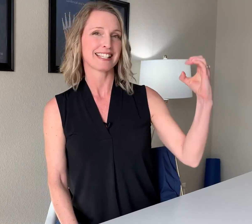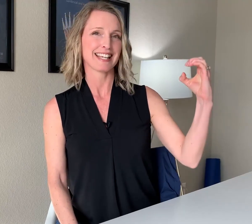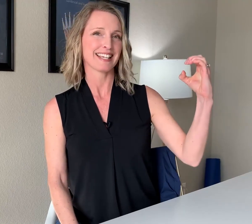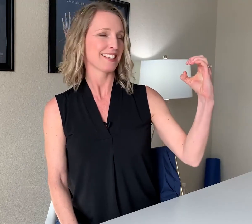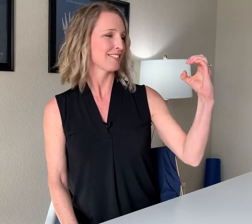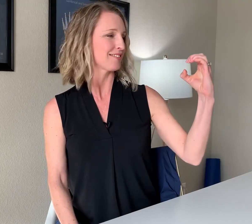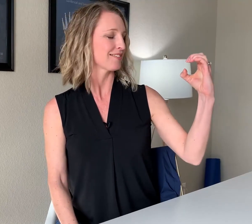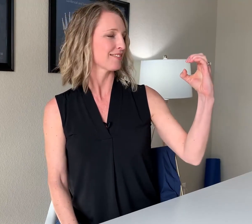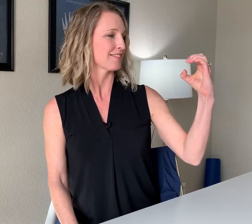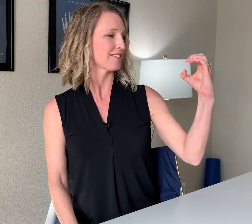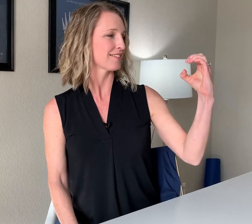C,